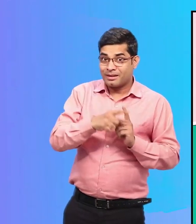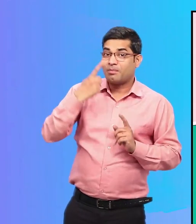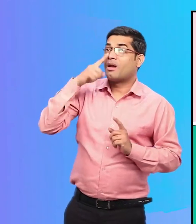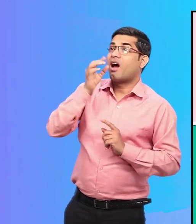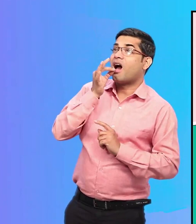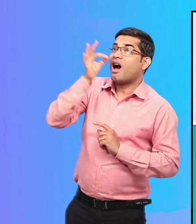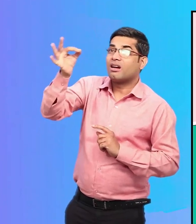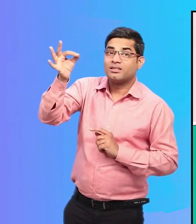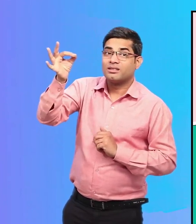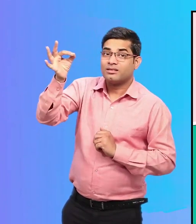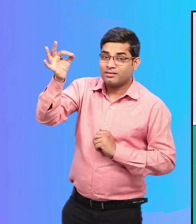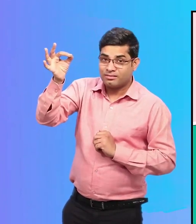But mummy,